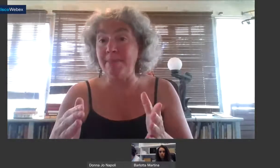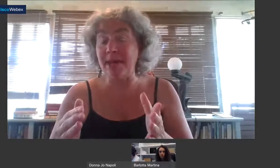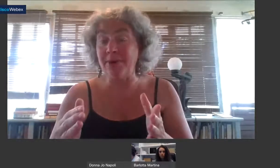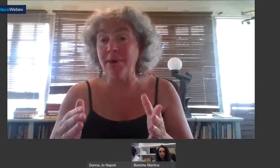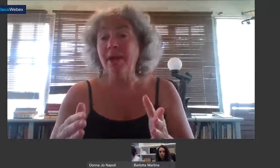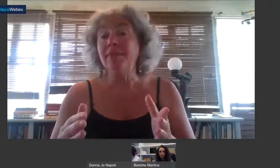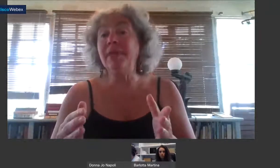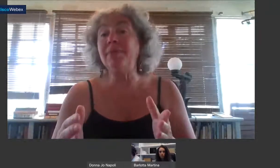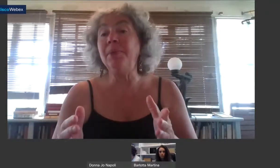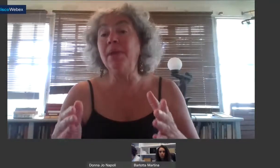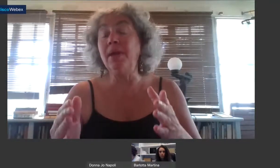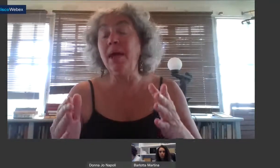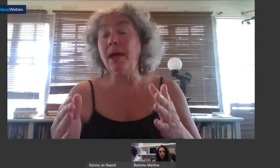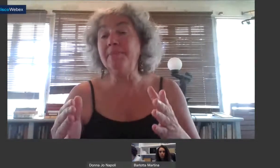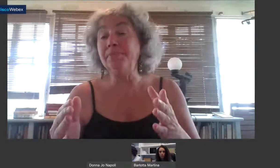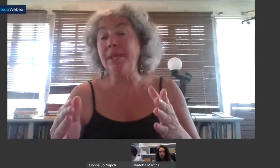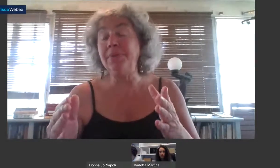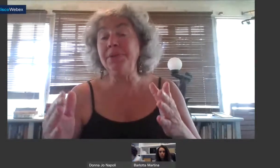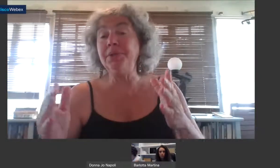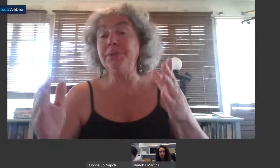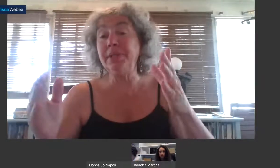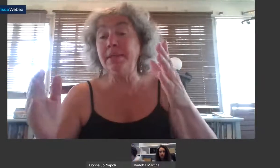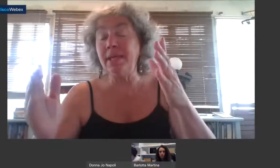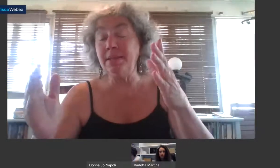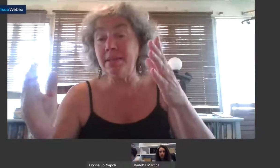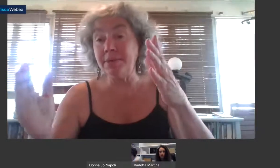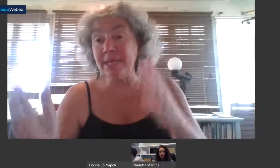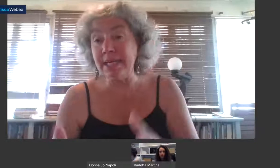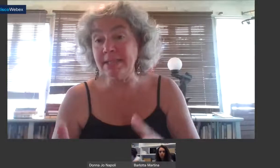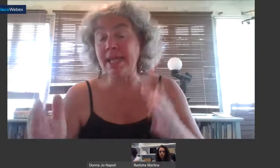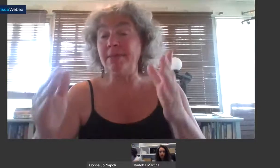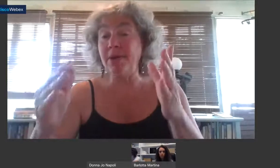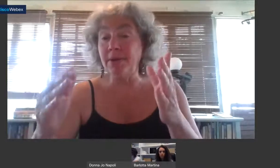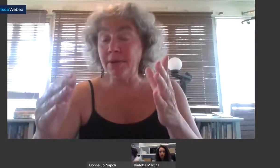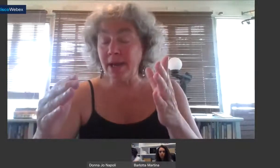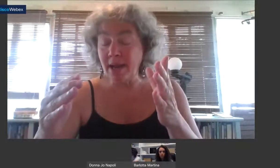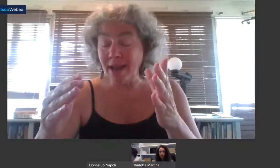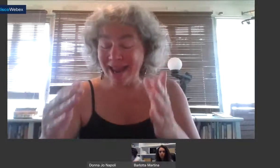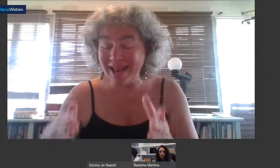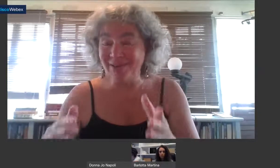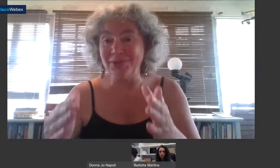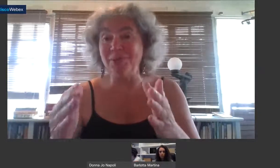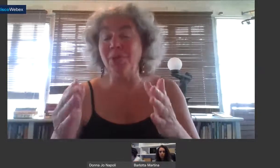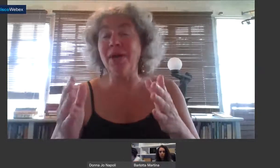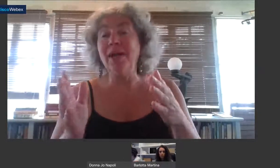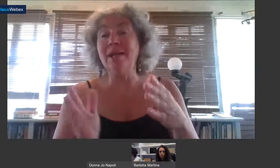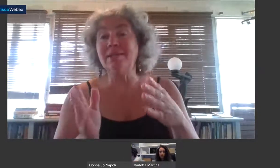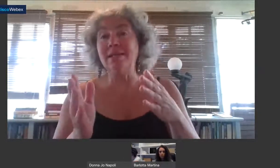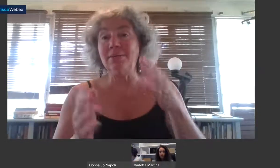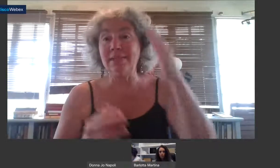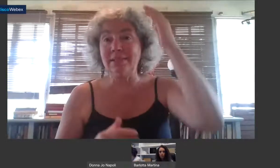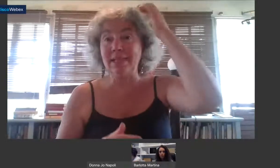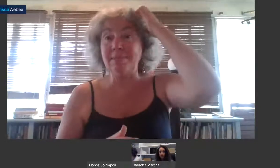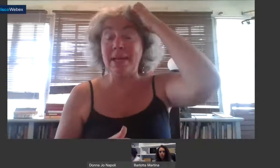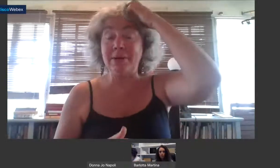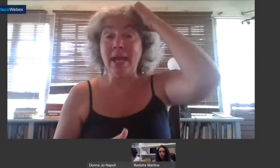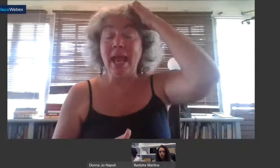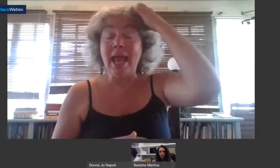better. They will use their knees and their ankles more as they learn to ski better. And